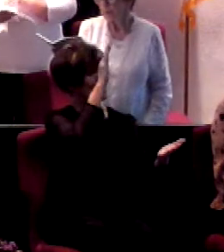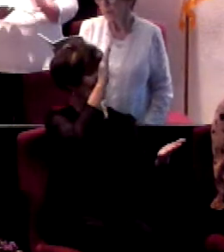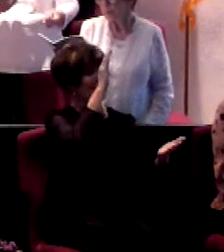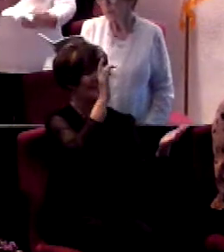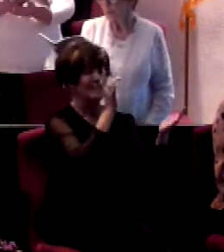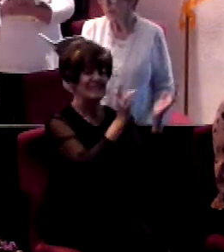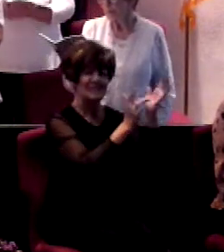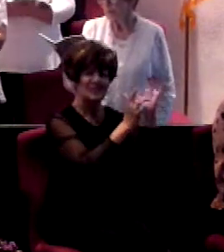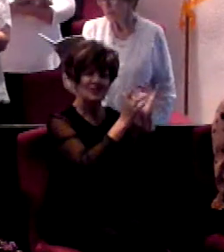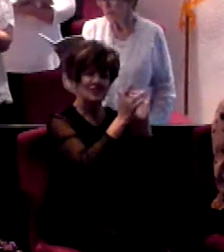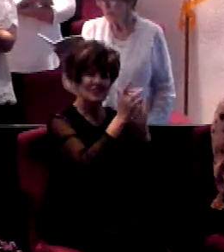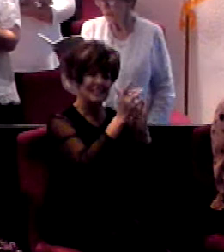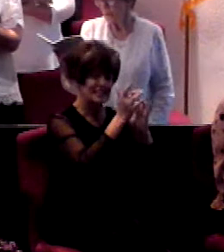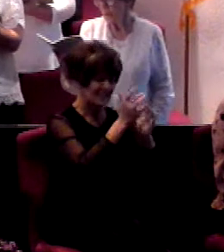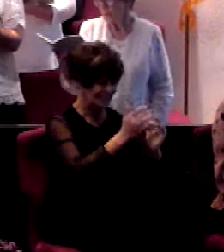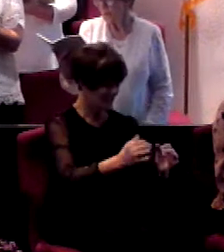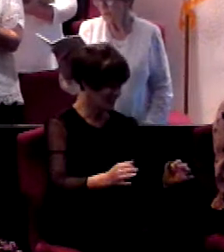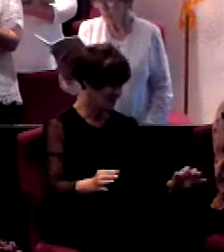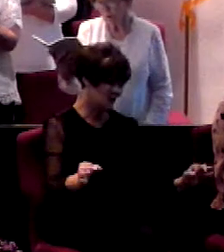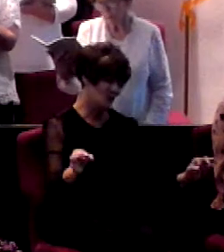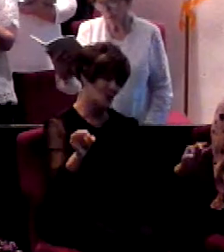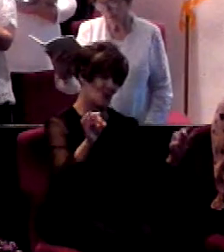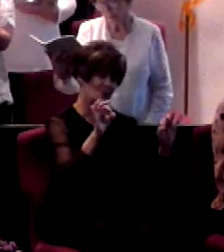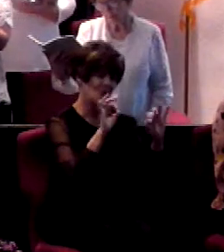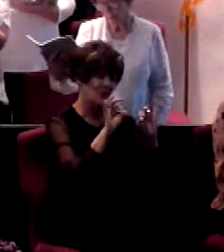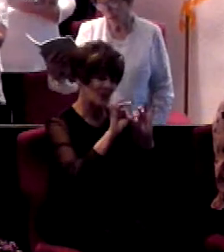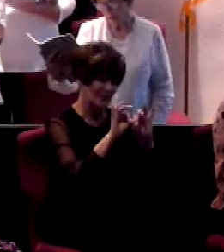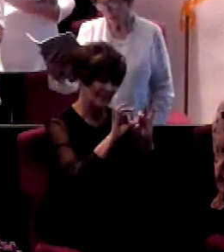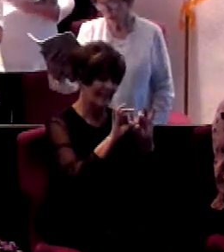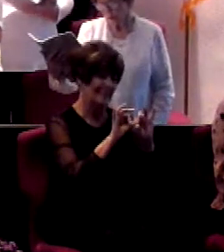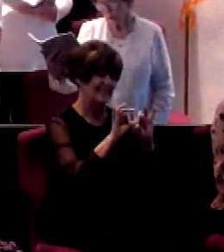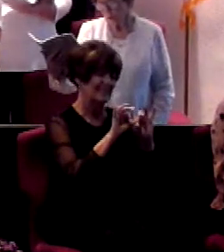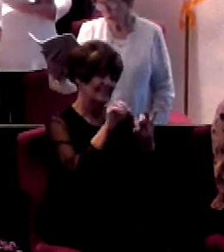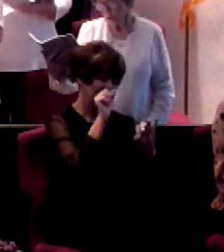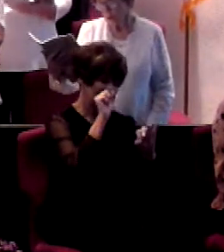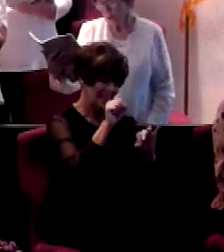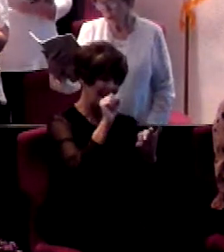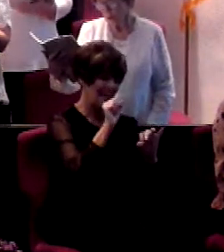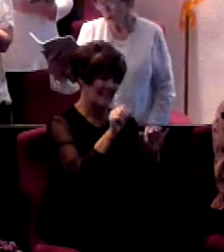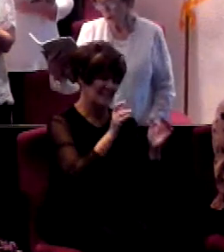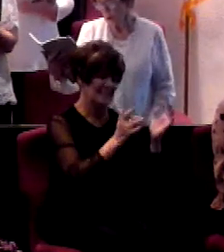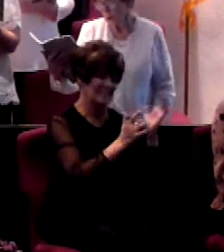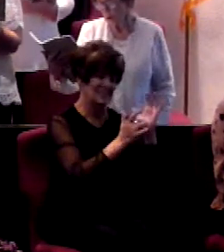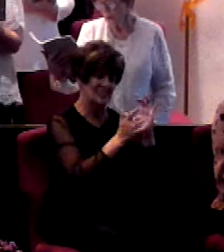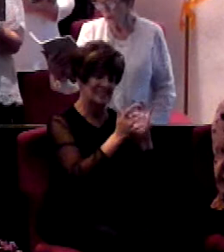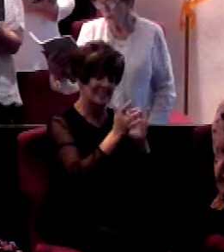worthy? Is he worthy? Is he worthy?